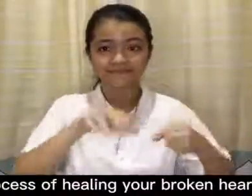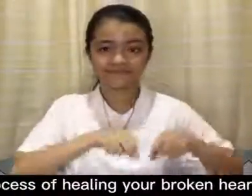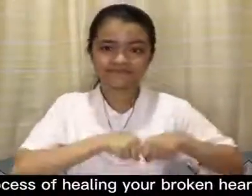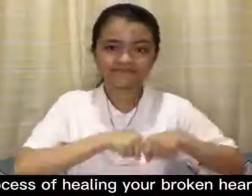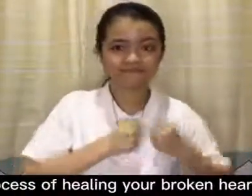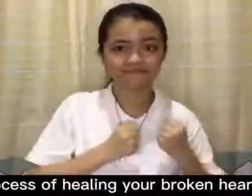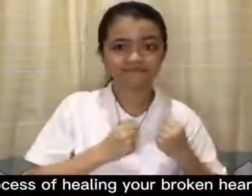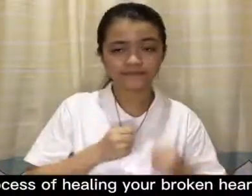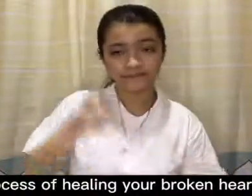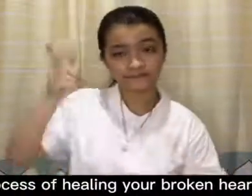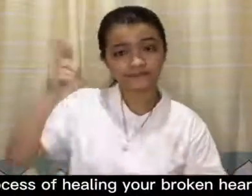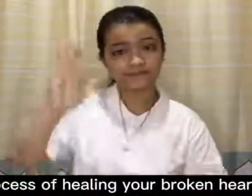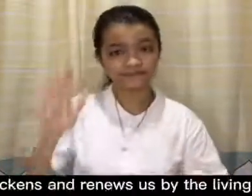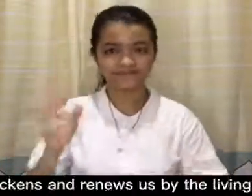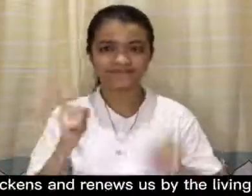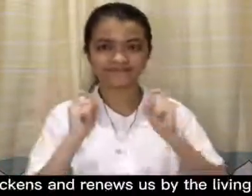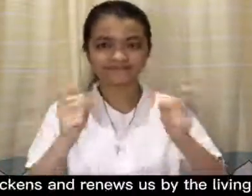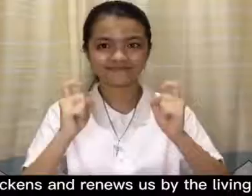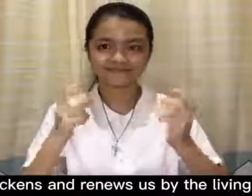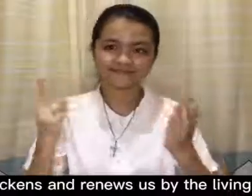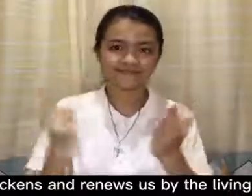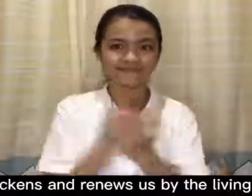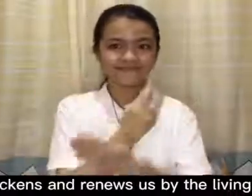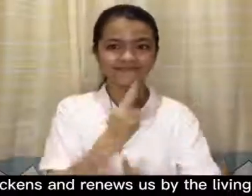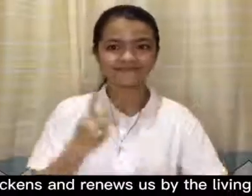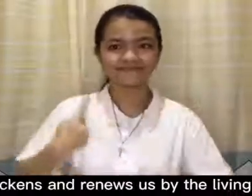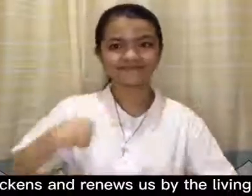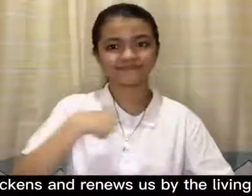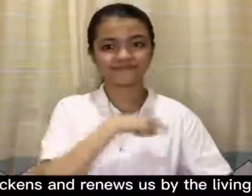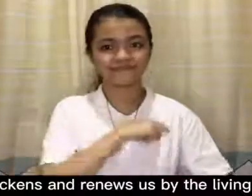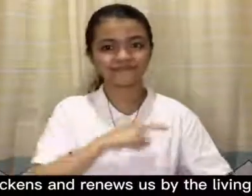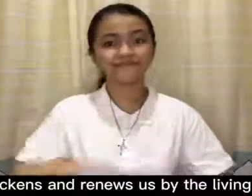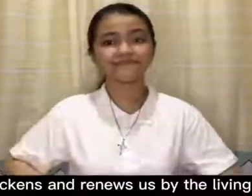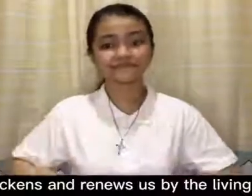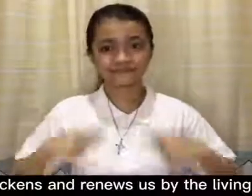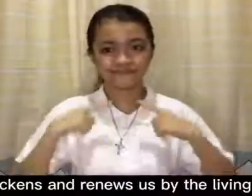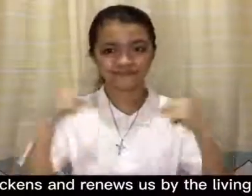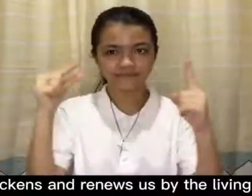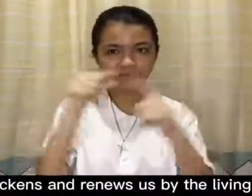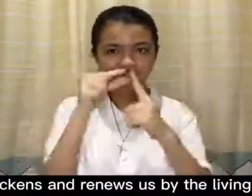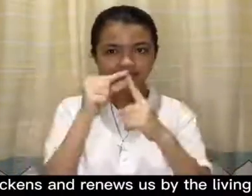leads me on In the power of your love